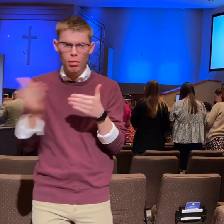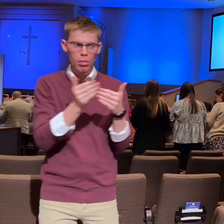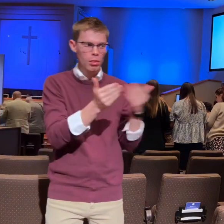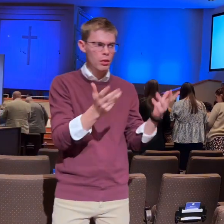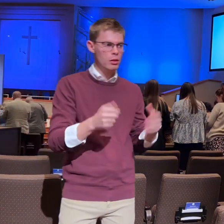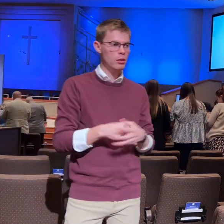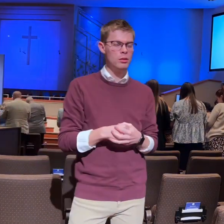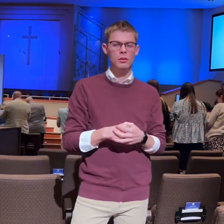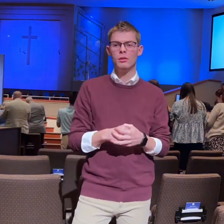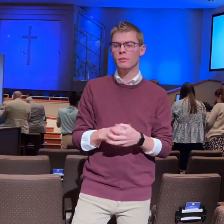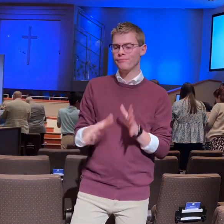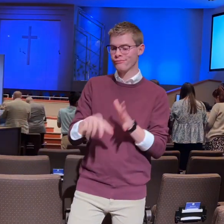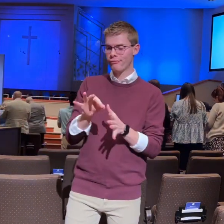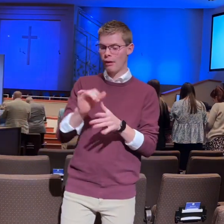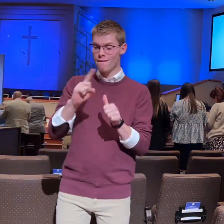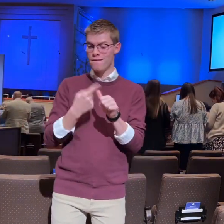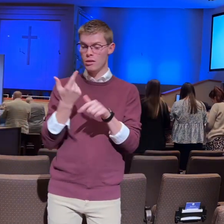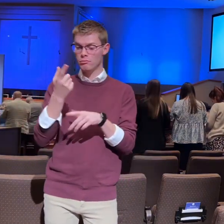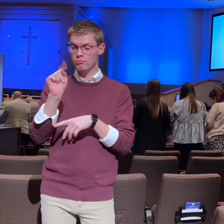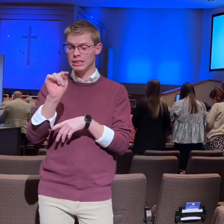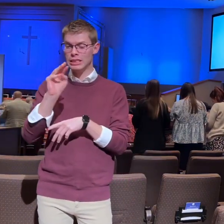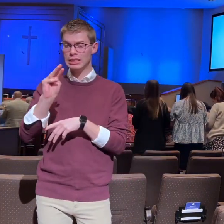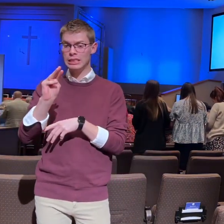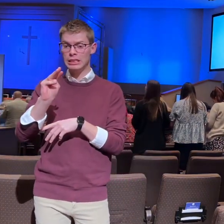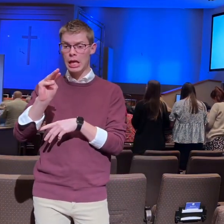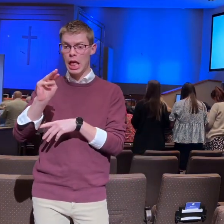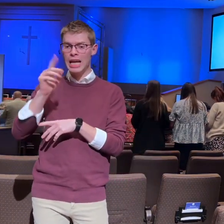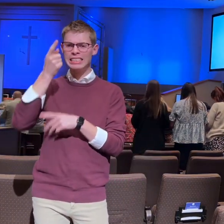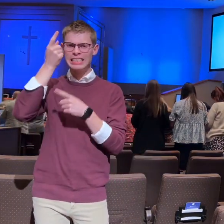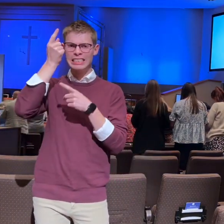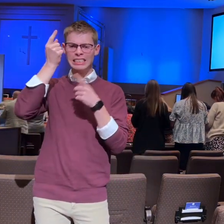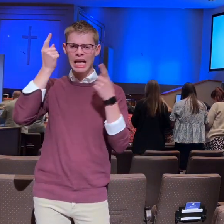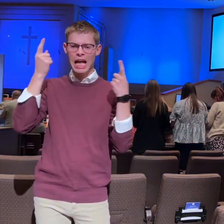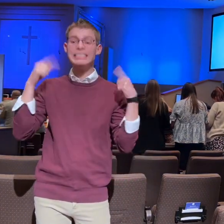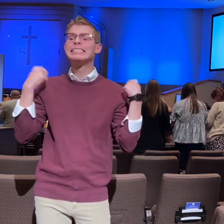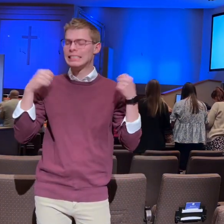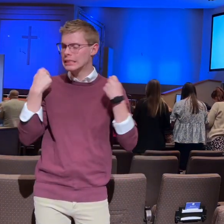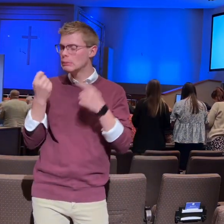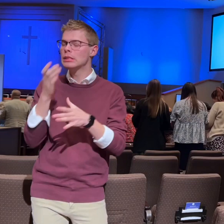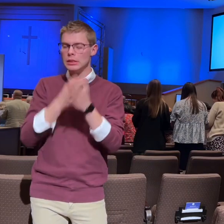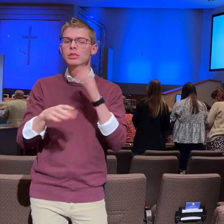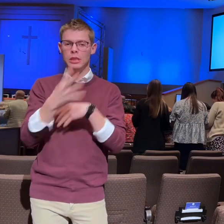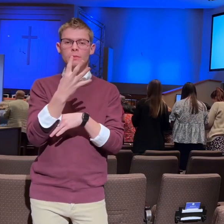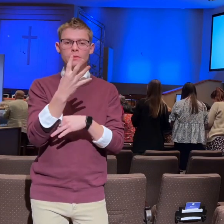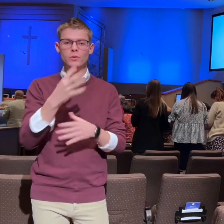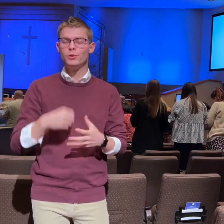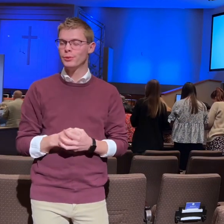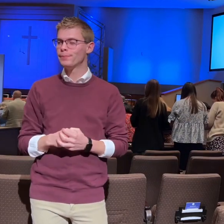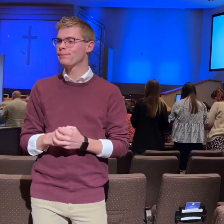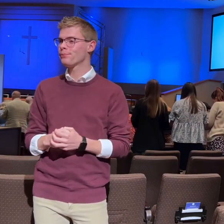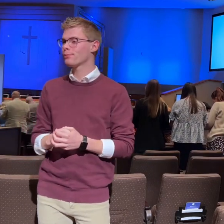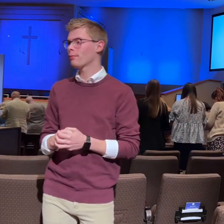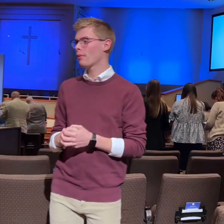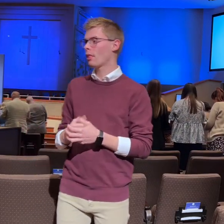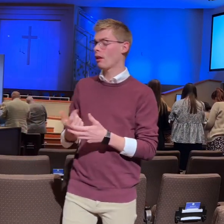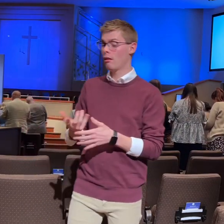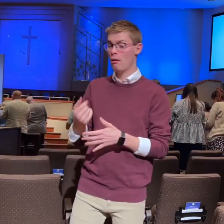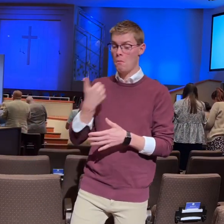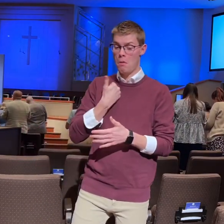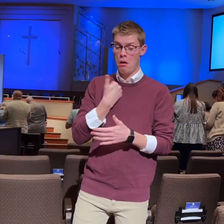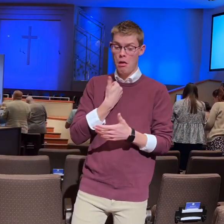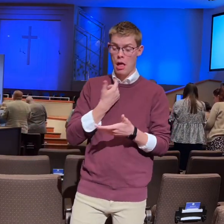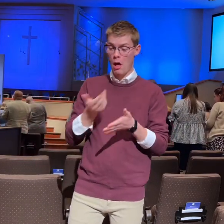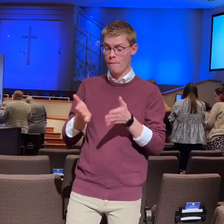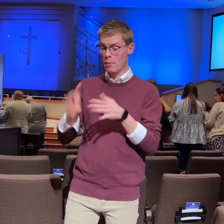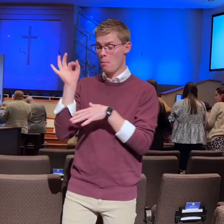we're going to turn to 1st Timothy chapter 4. And I appreciate your prayers as we enter this season. I'll be preaching, course,